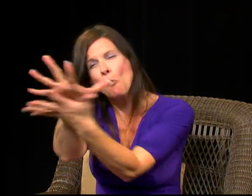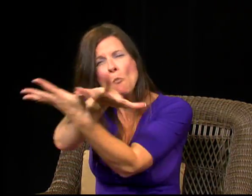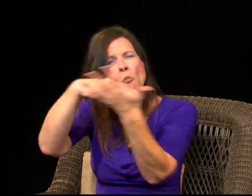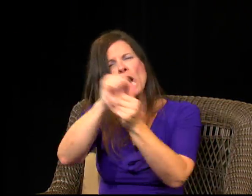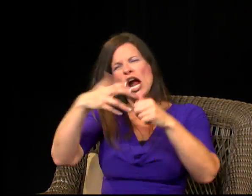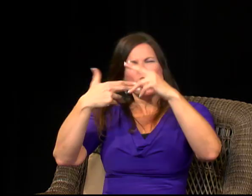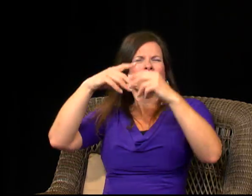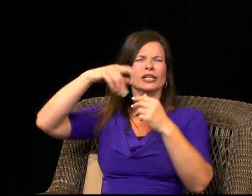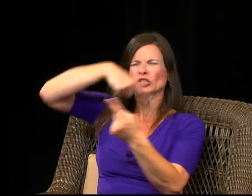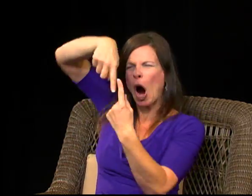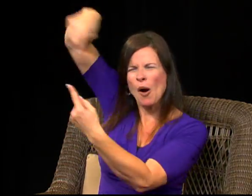been going on,